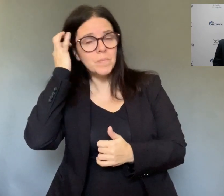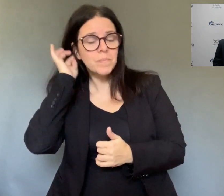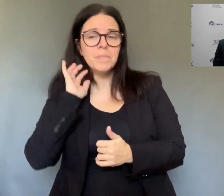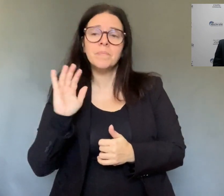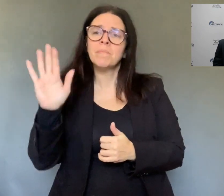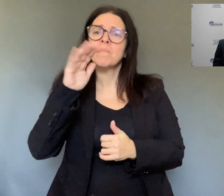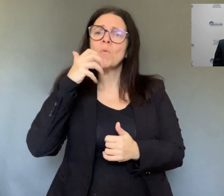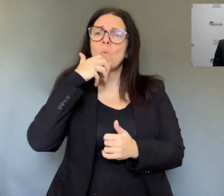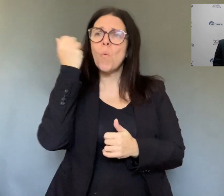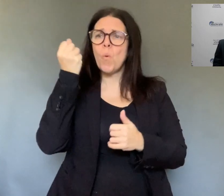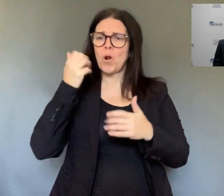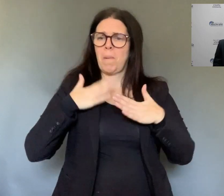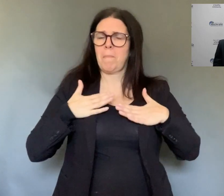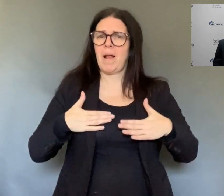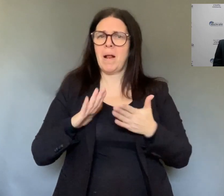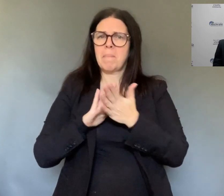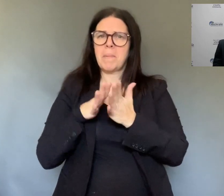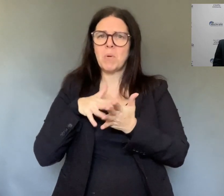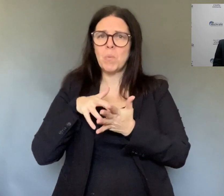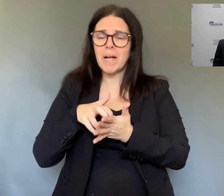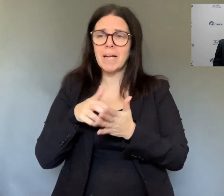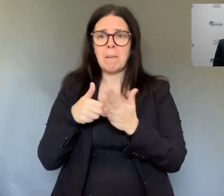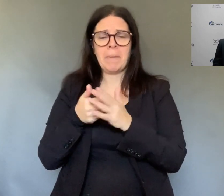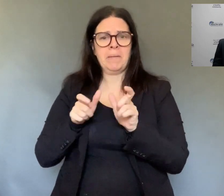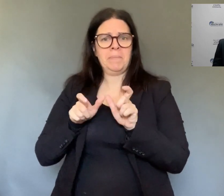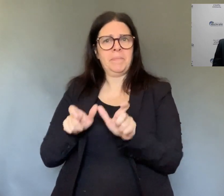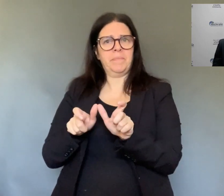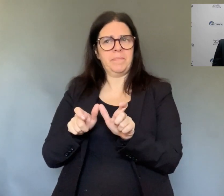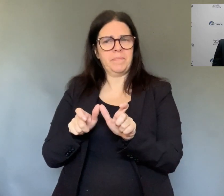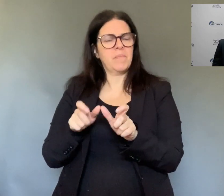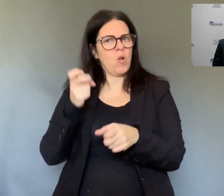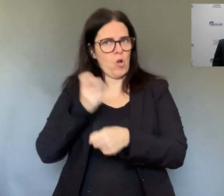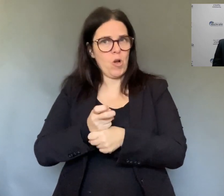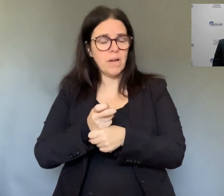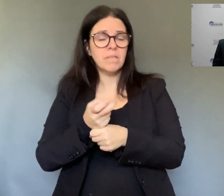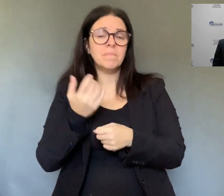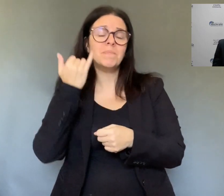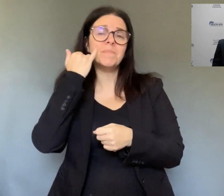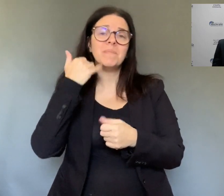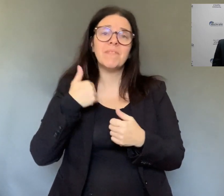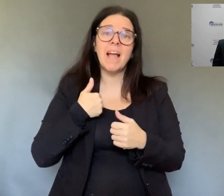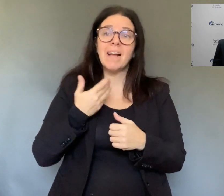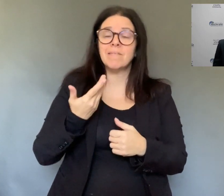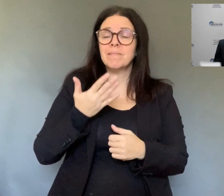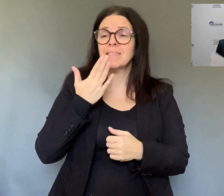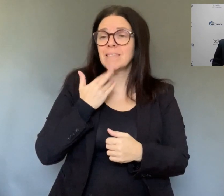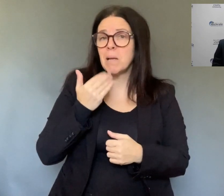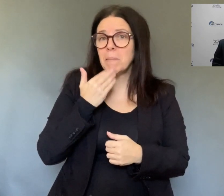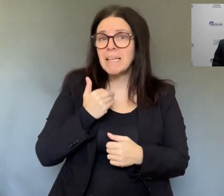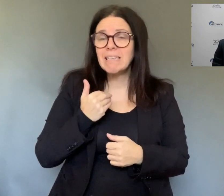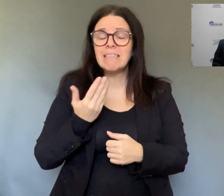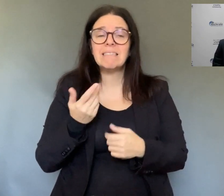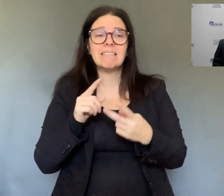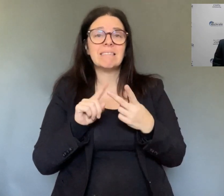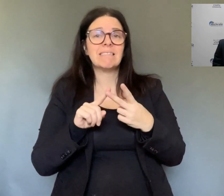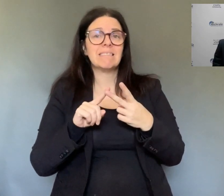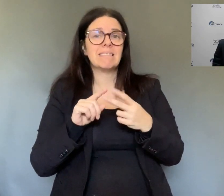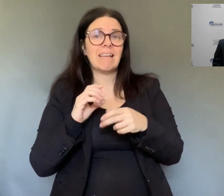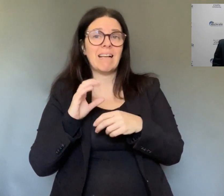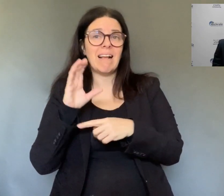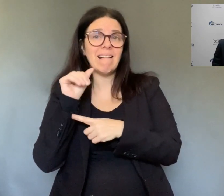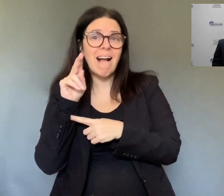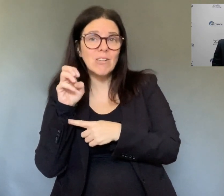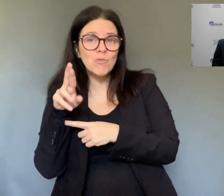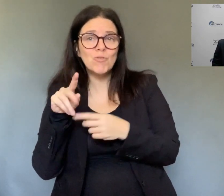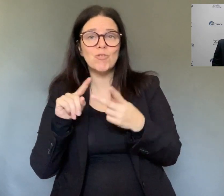fight off infectious diseases. Chronic diseases like diabetes, cancer, and heart diseases